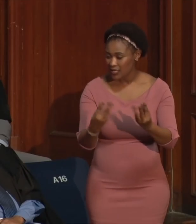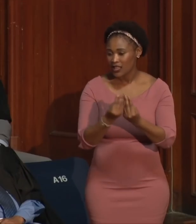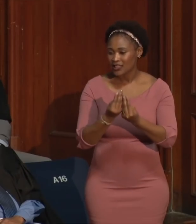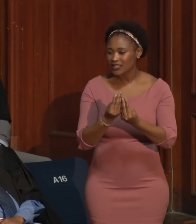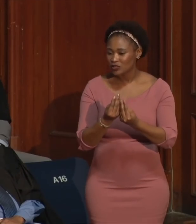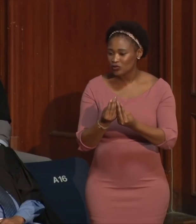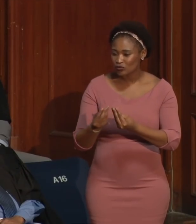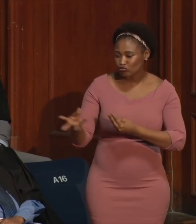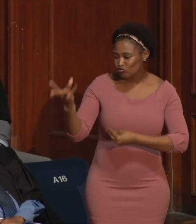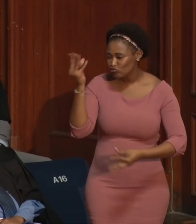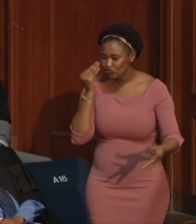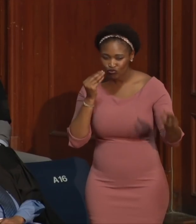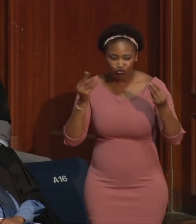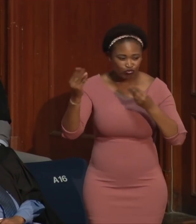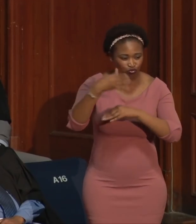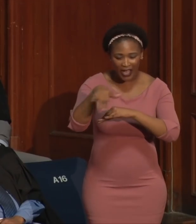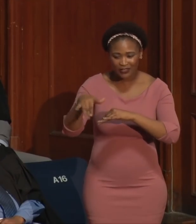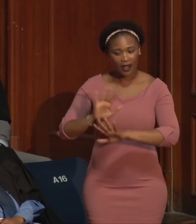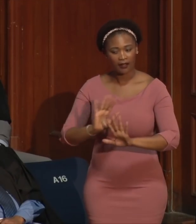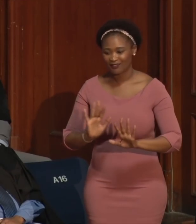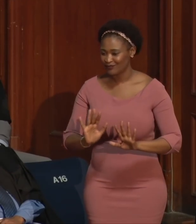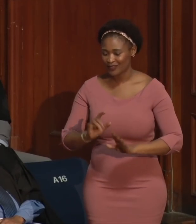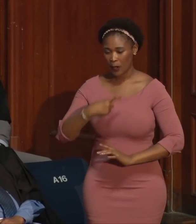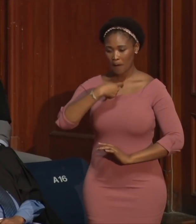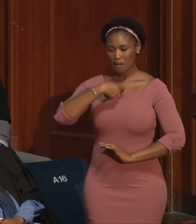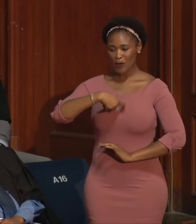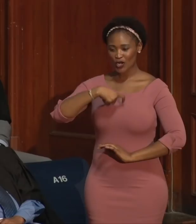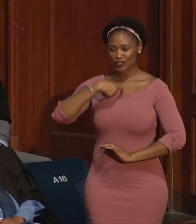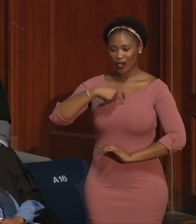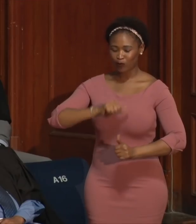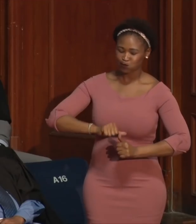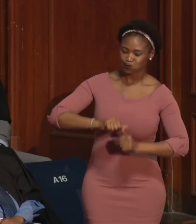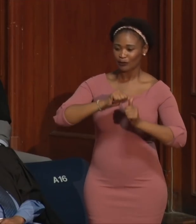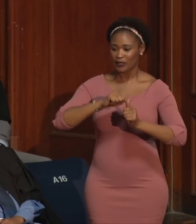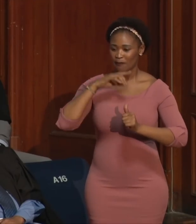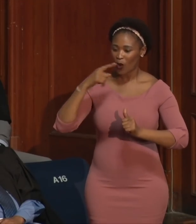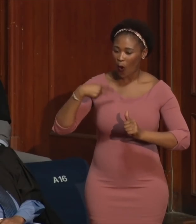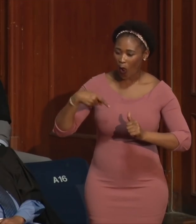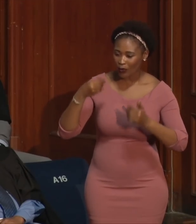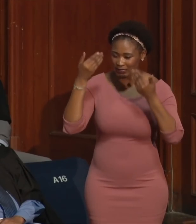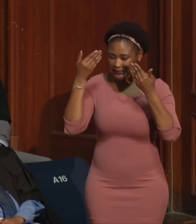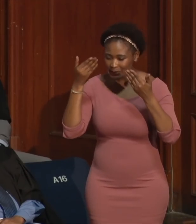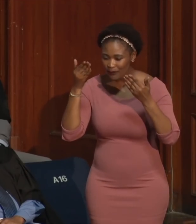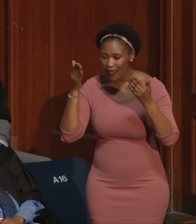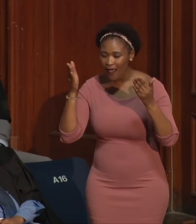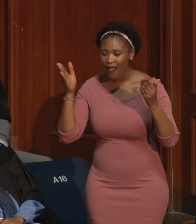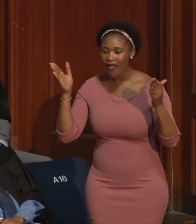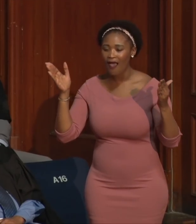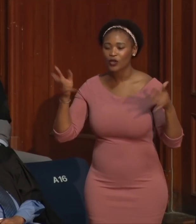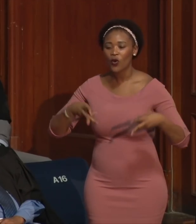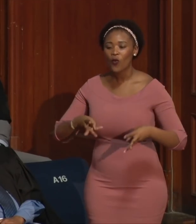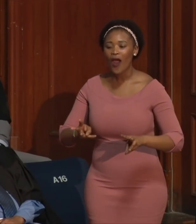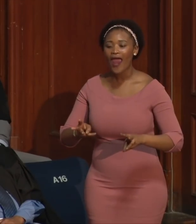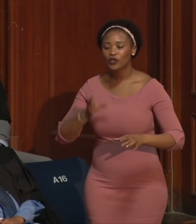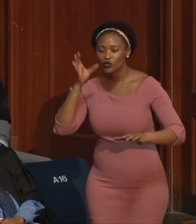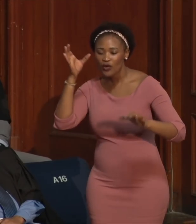from an external source. Personal mastery is about continually expanding one's ability to create the results